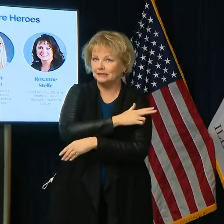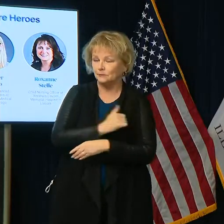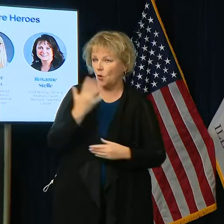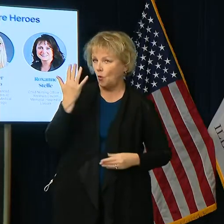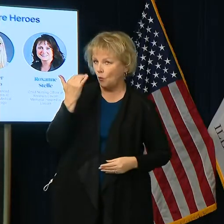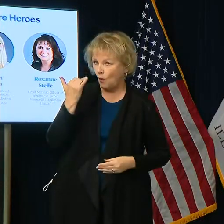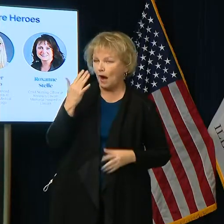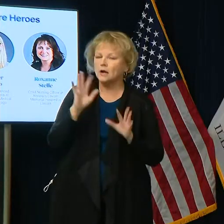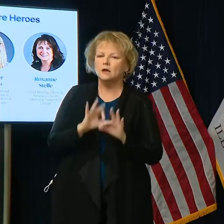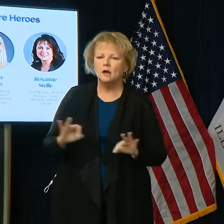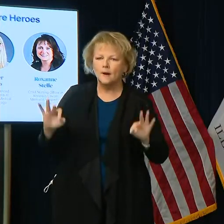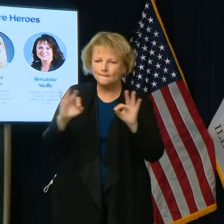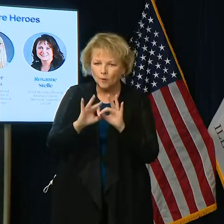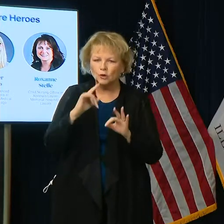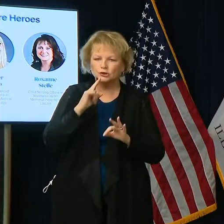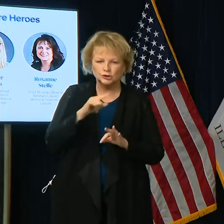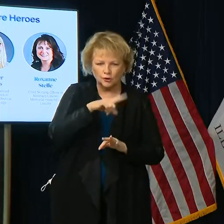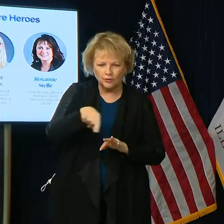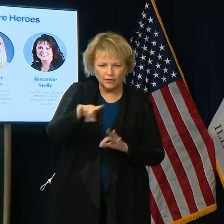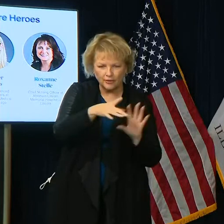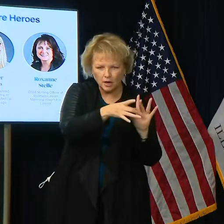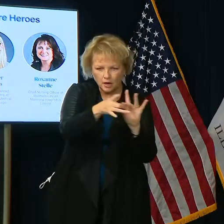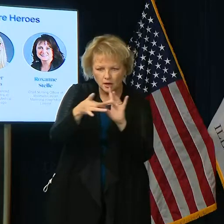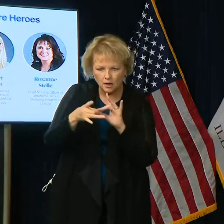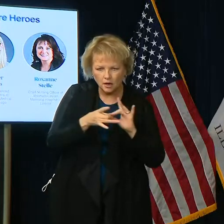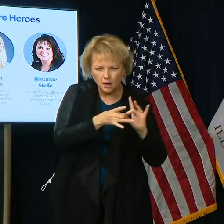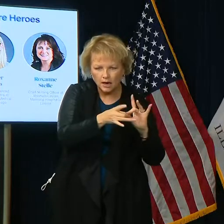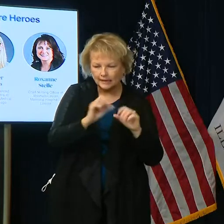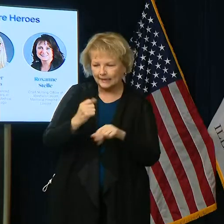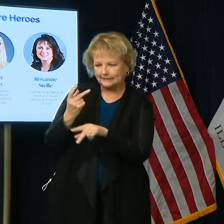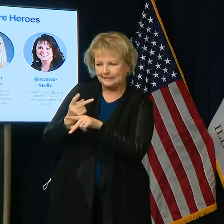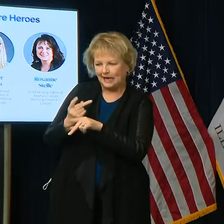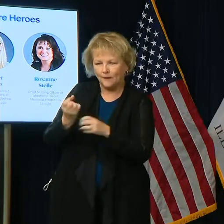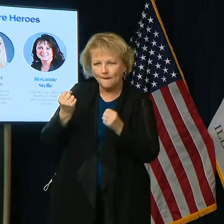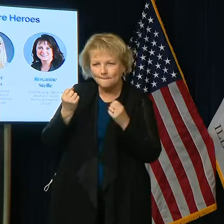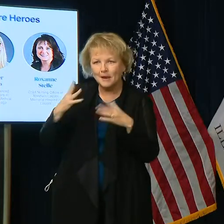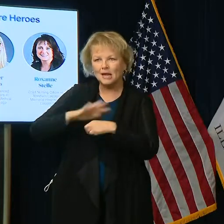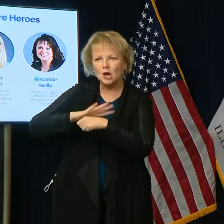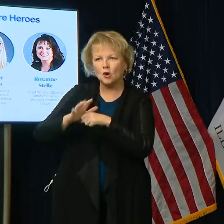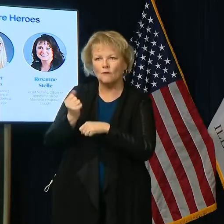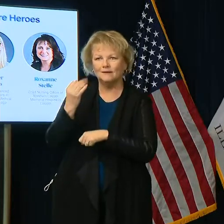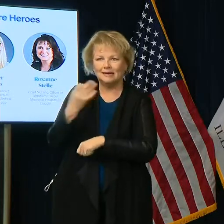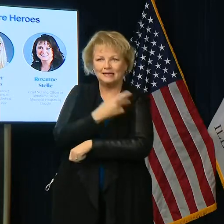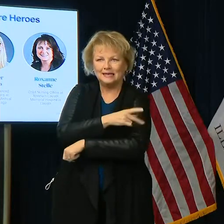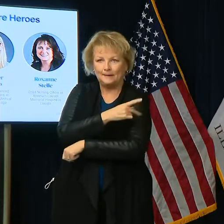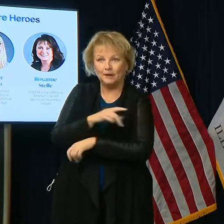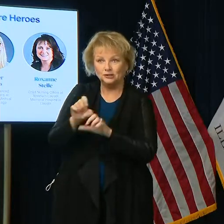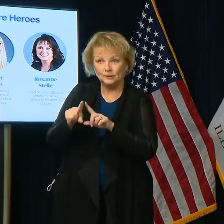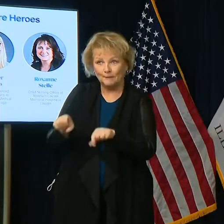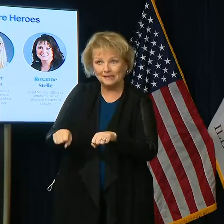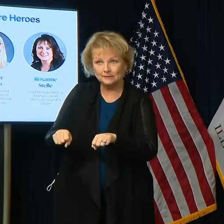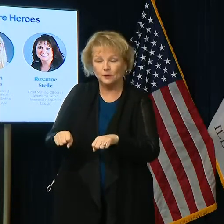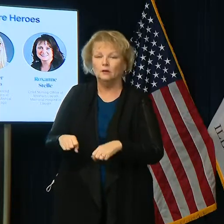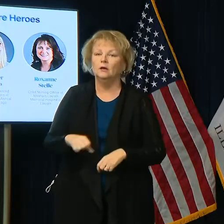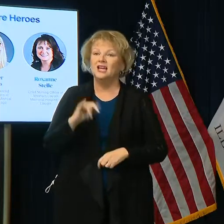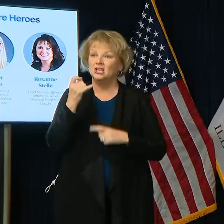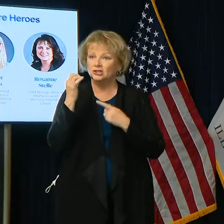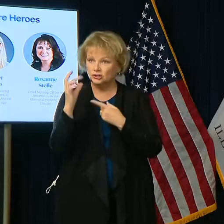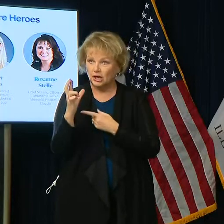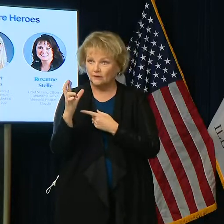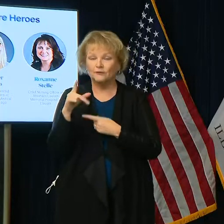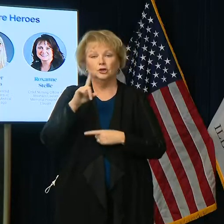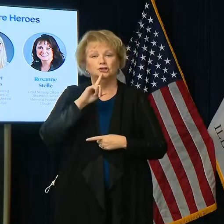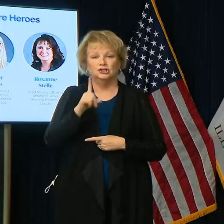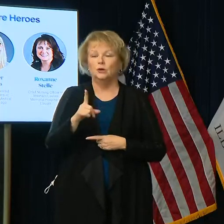the hospital could properly care for as many COVID-19 patients as possible. In other words, Jennifer